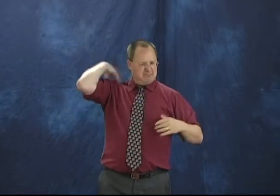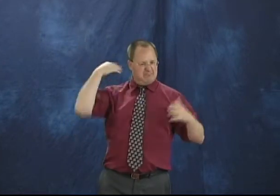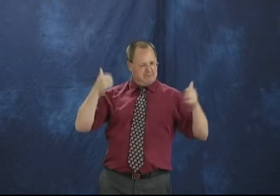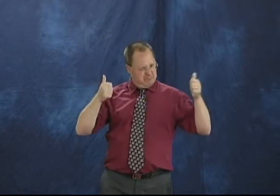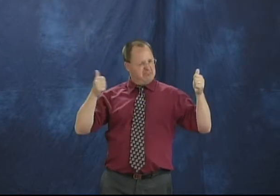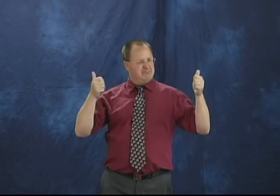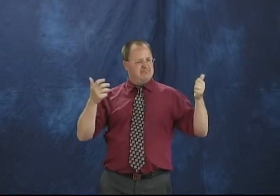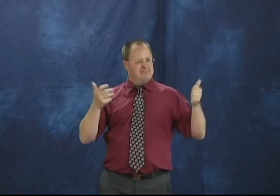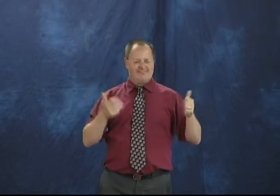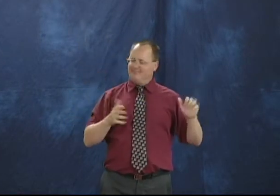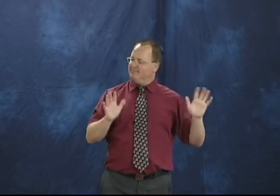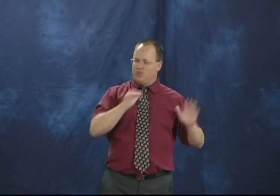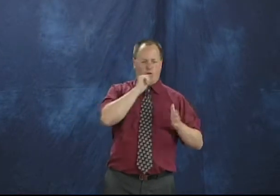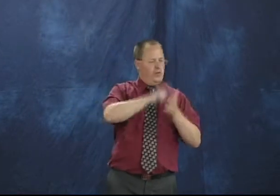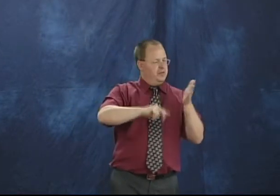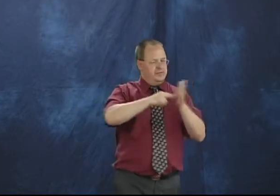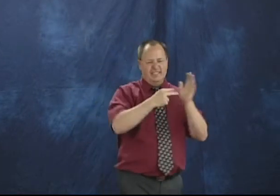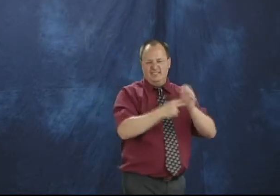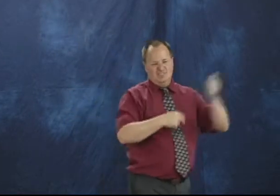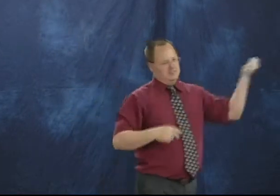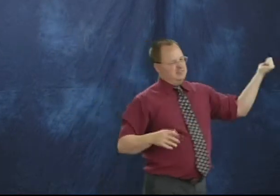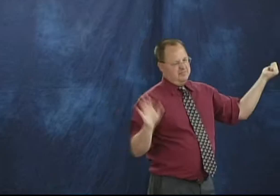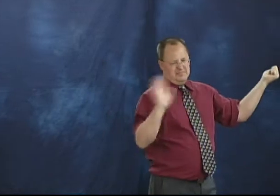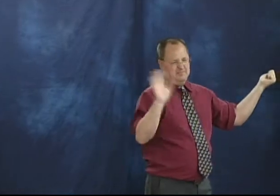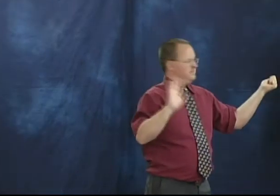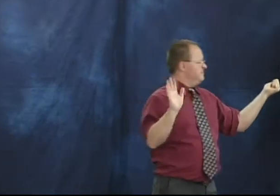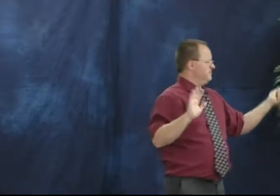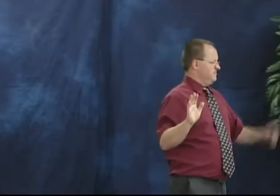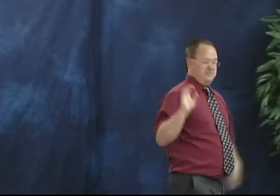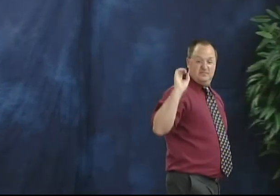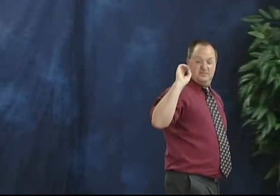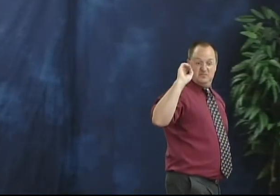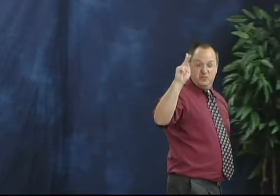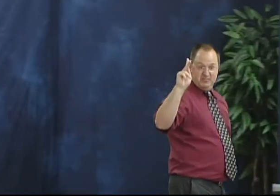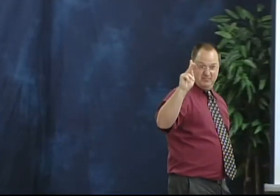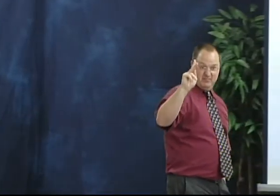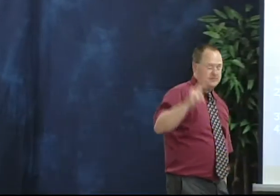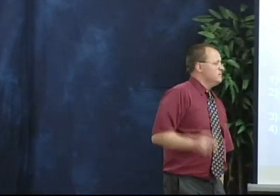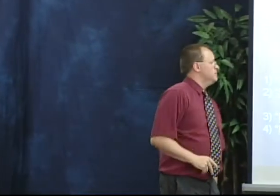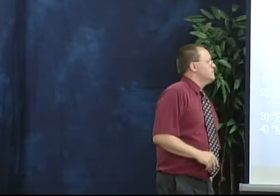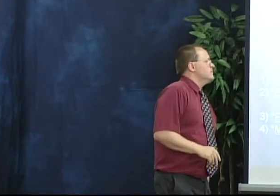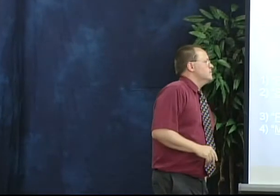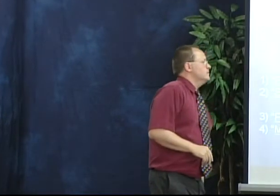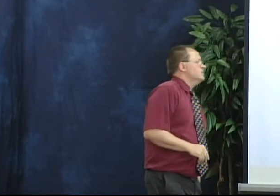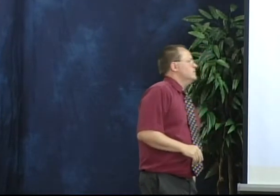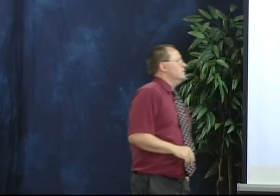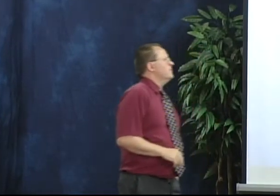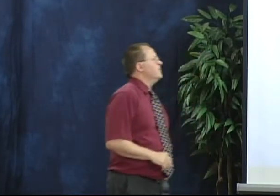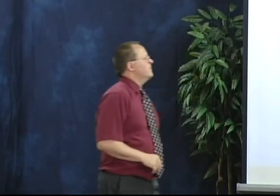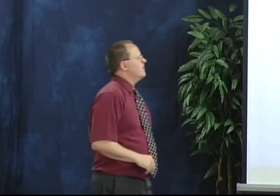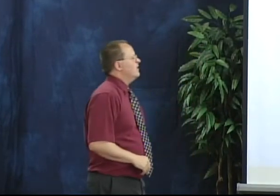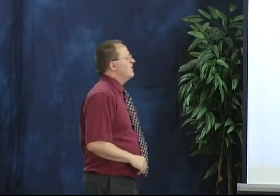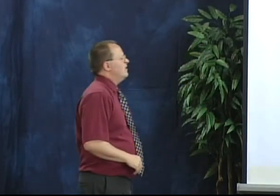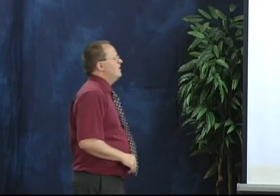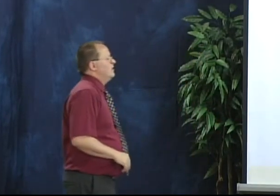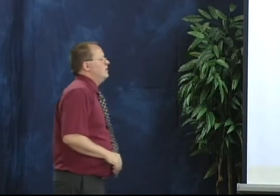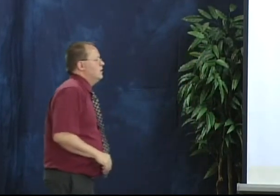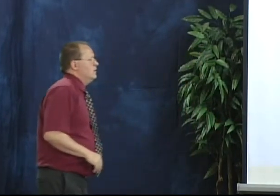And so those who do that can't pat themselves on the back and say, well, I have now become poor in spirit. So those are the things it